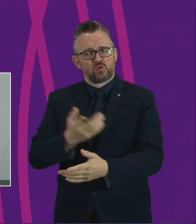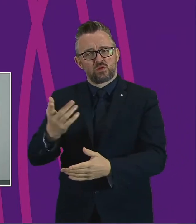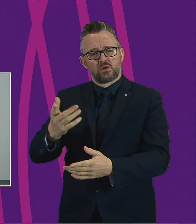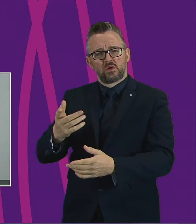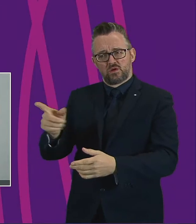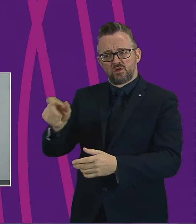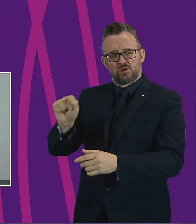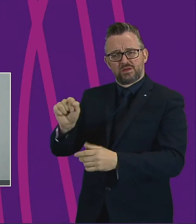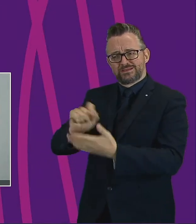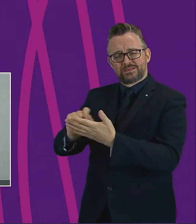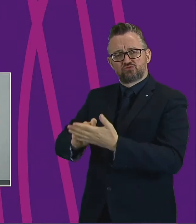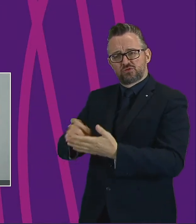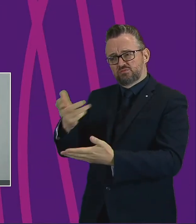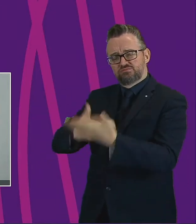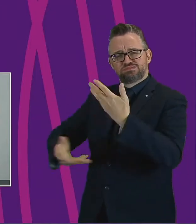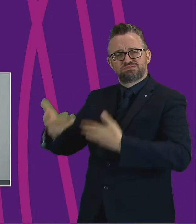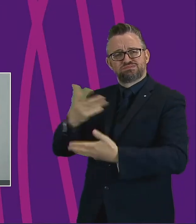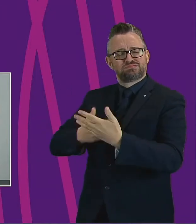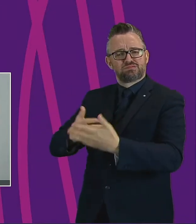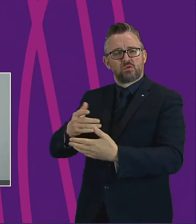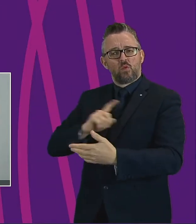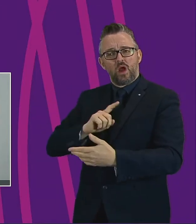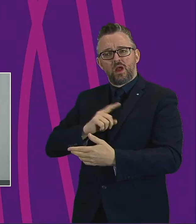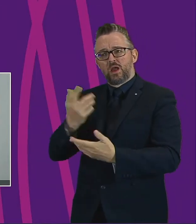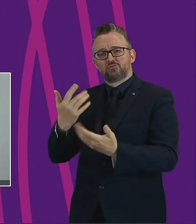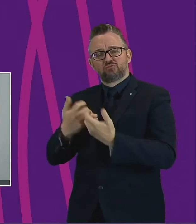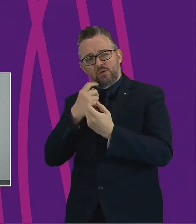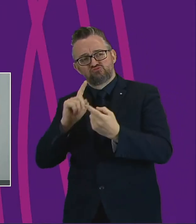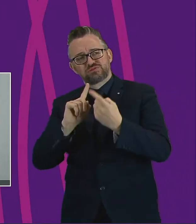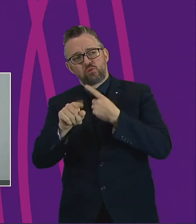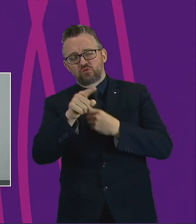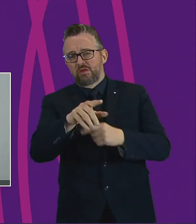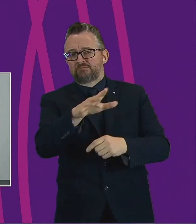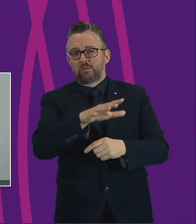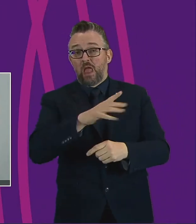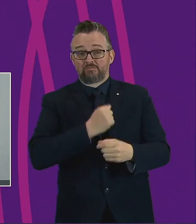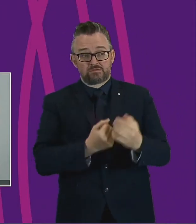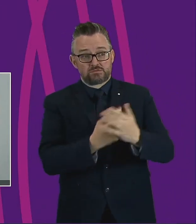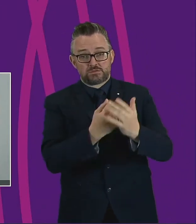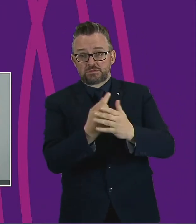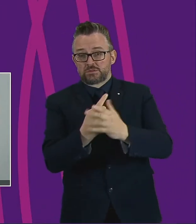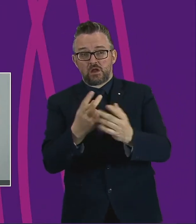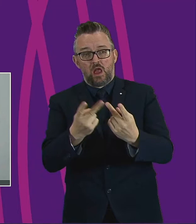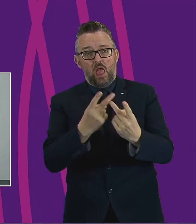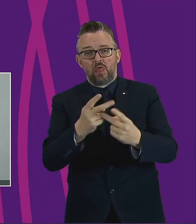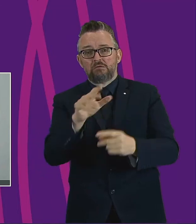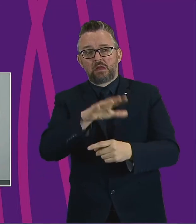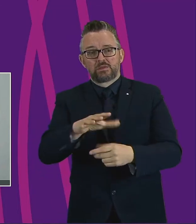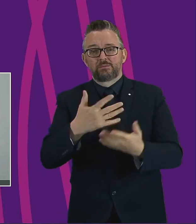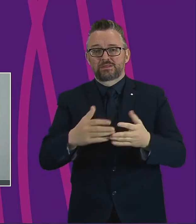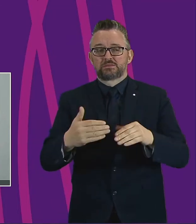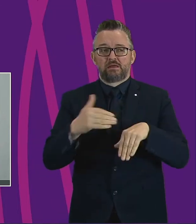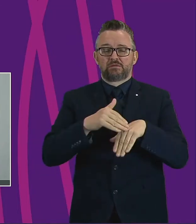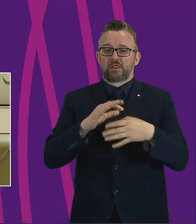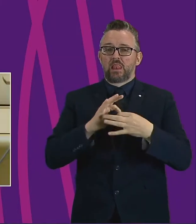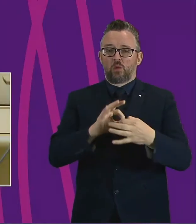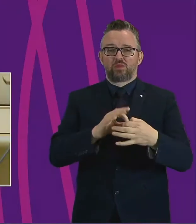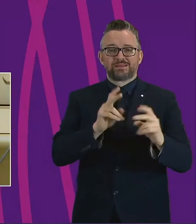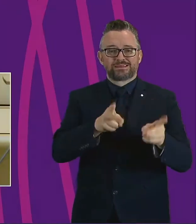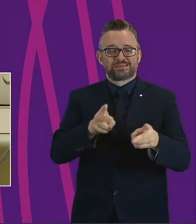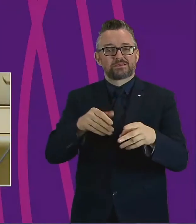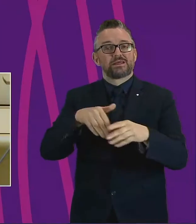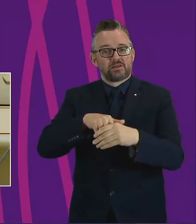Secretary's response to the Colgan family and the other families affected by the Gartnavel outbreak? Jean